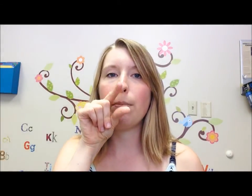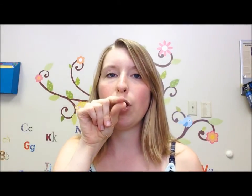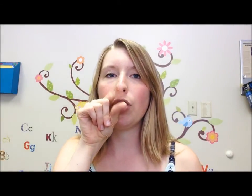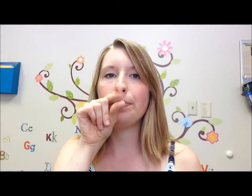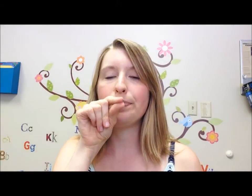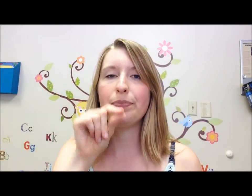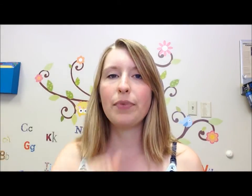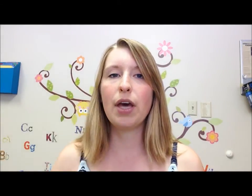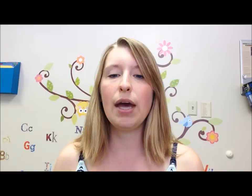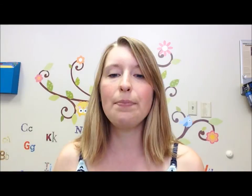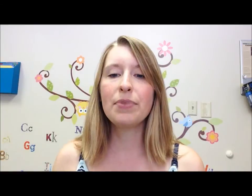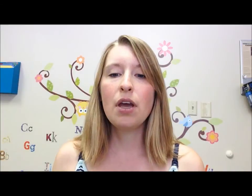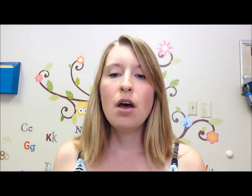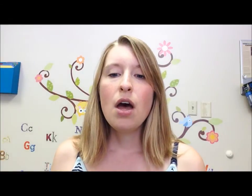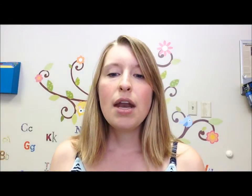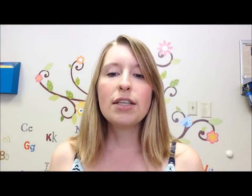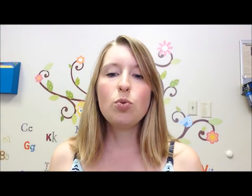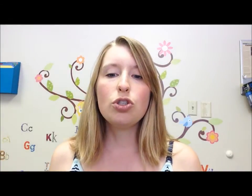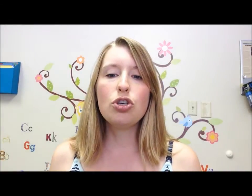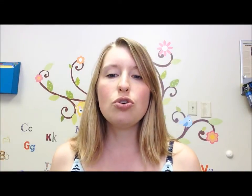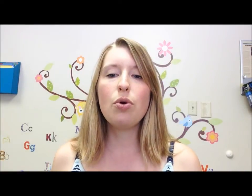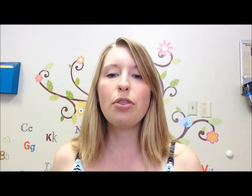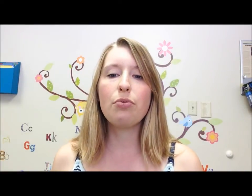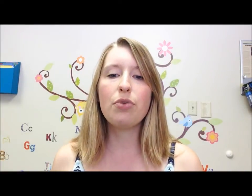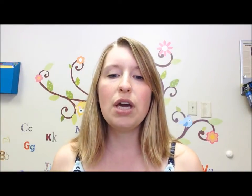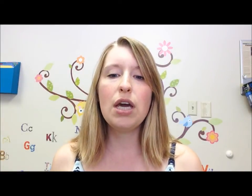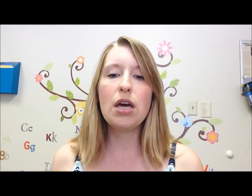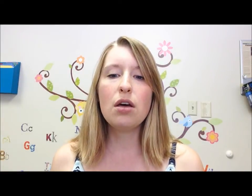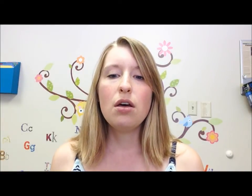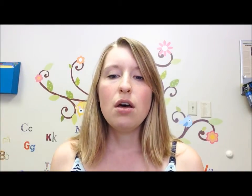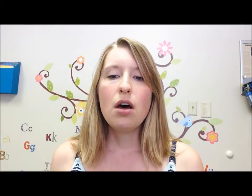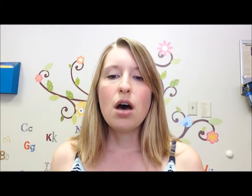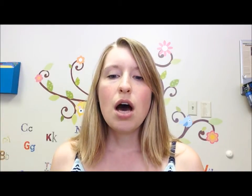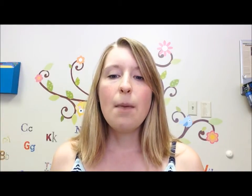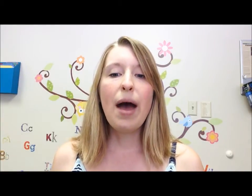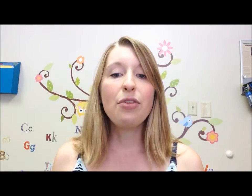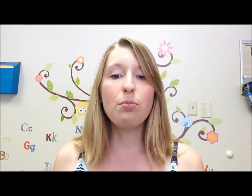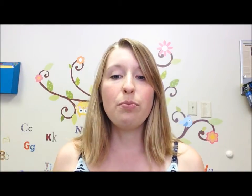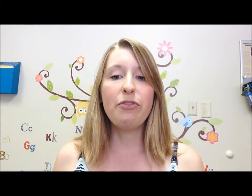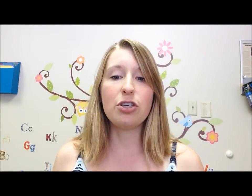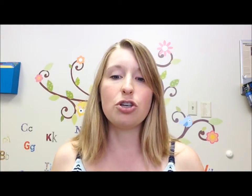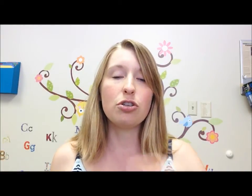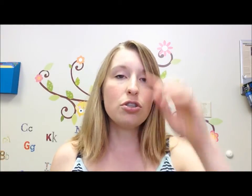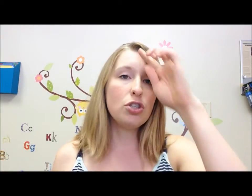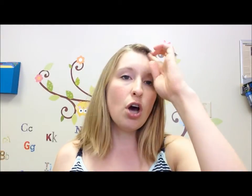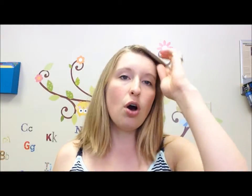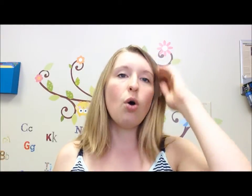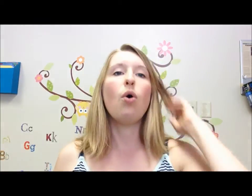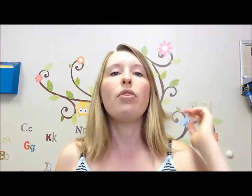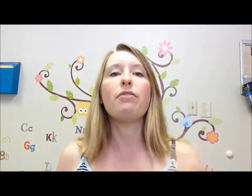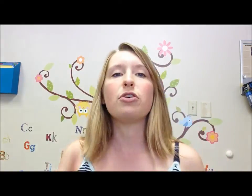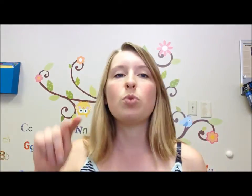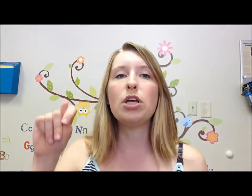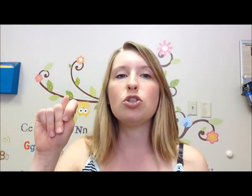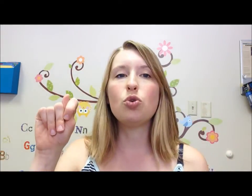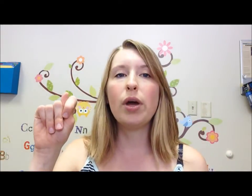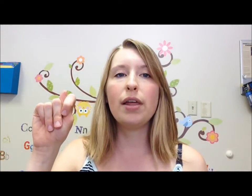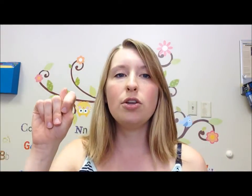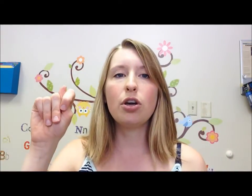Bird. Okay? Next we'll do 3 bathroom fixtures. So the first one is toilet. You're going to